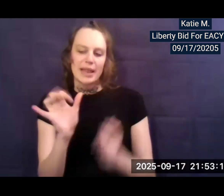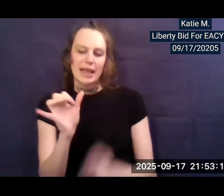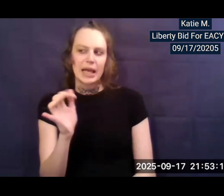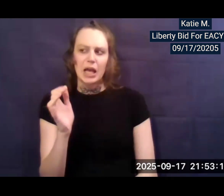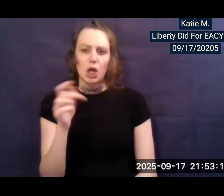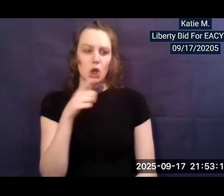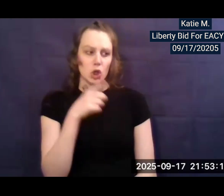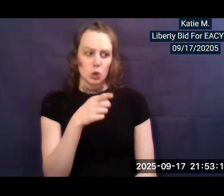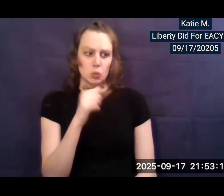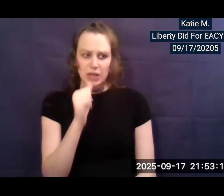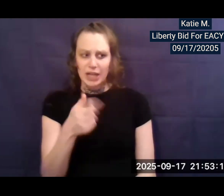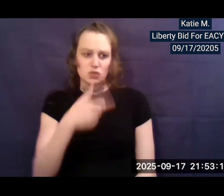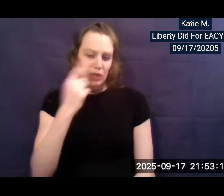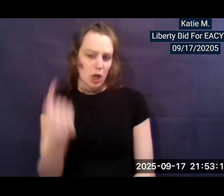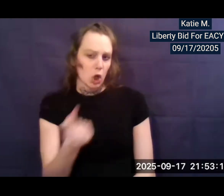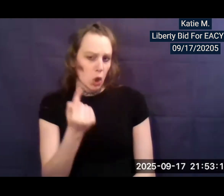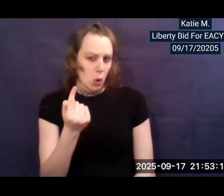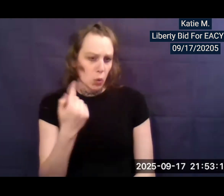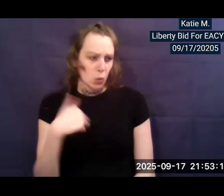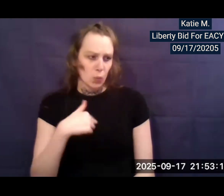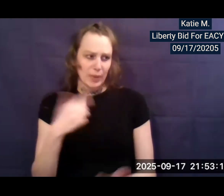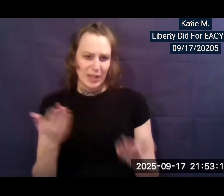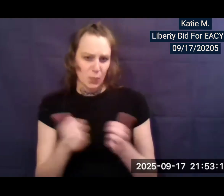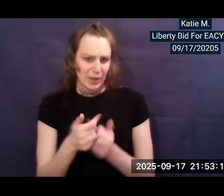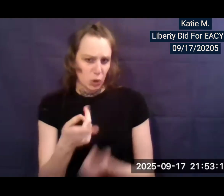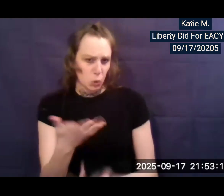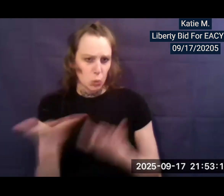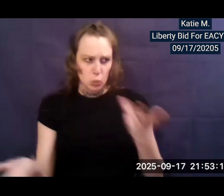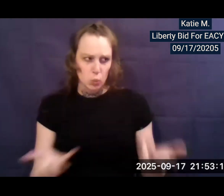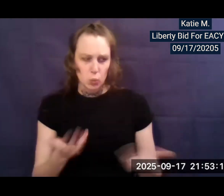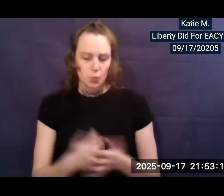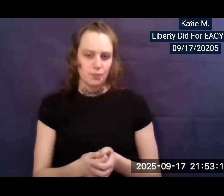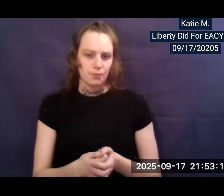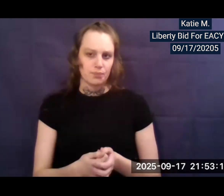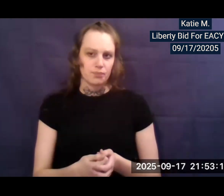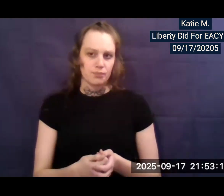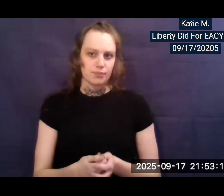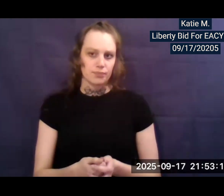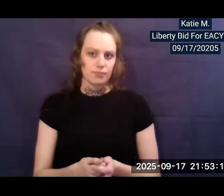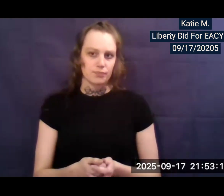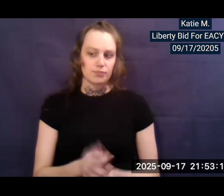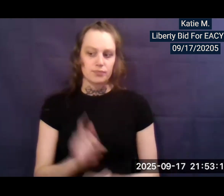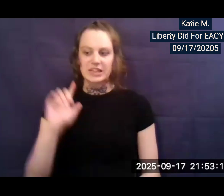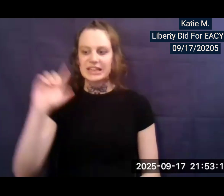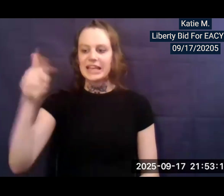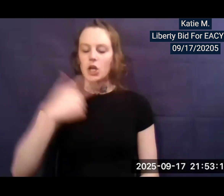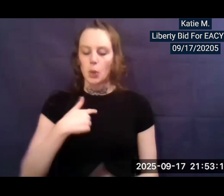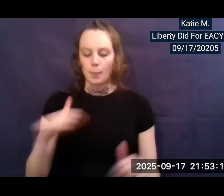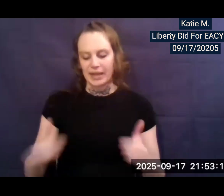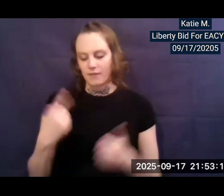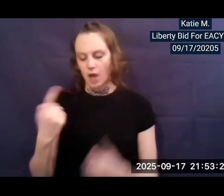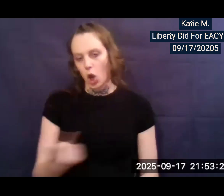of calmed it down for a little bit, but then like once I started like I was able to like live by myself in an apartment, say, I would just